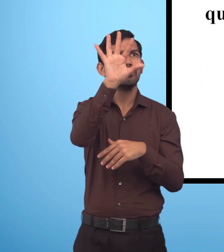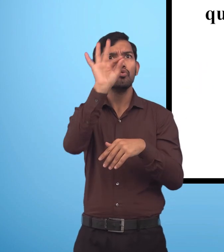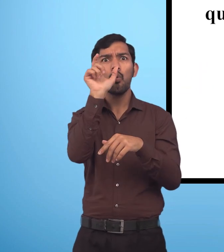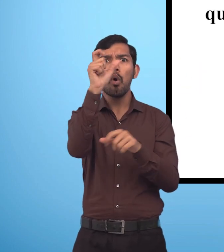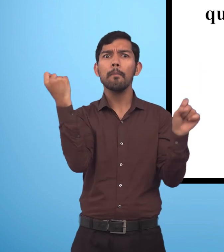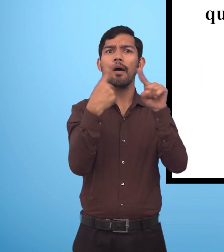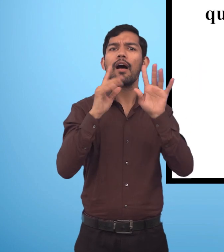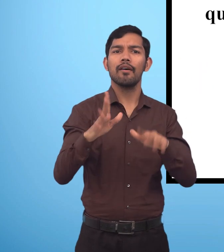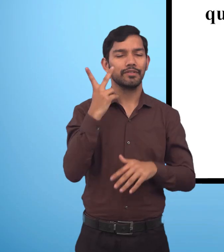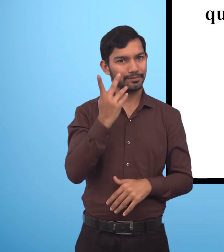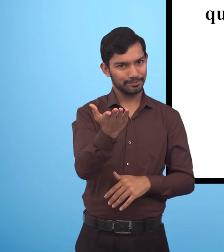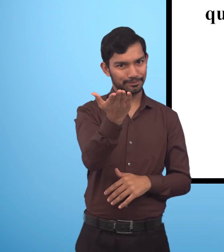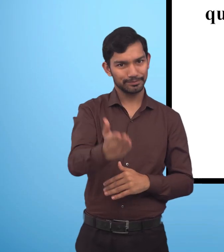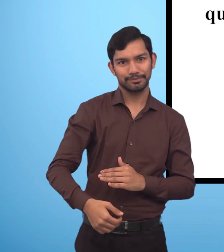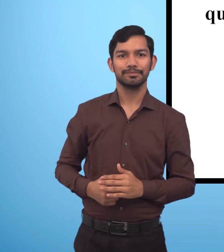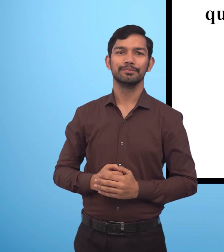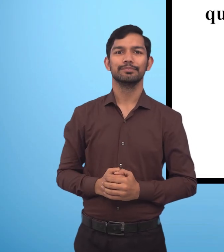Choose what the words show.